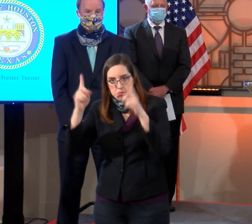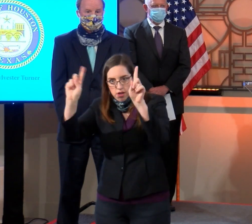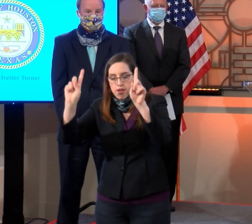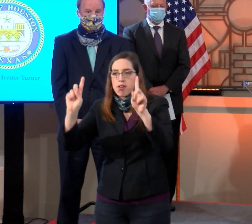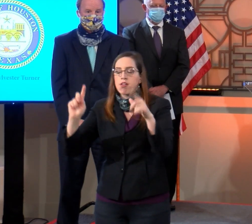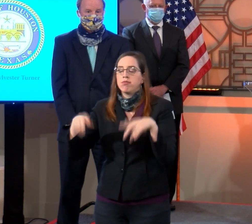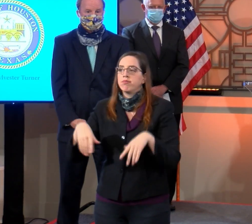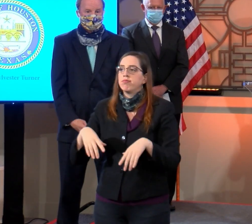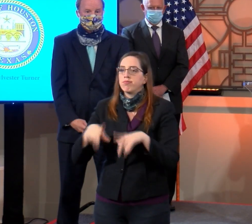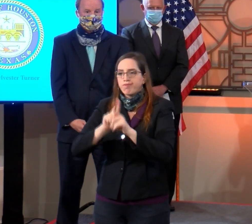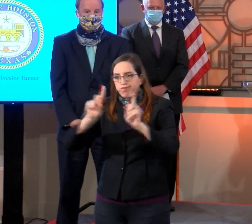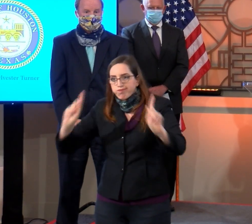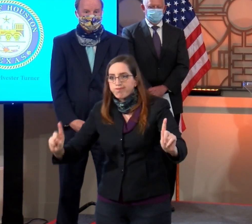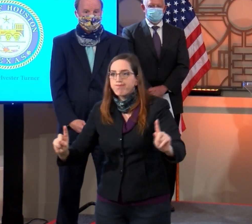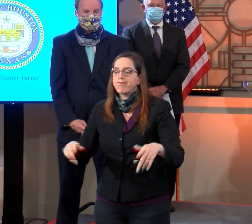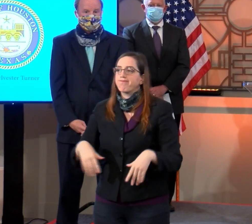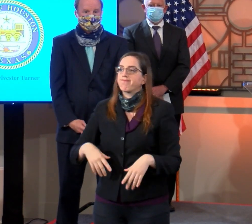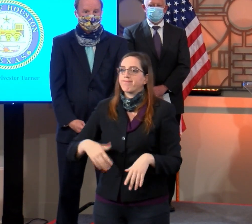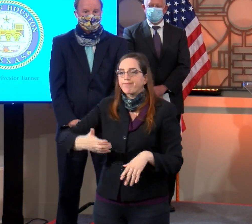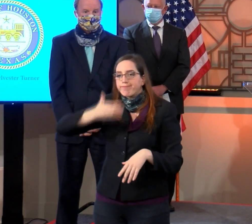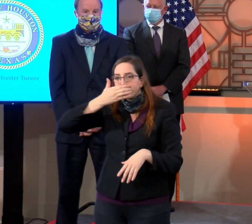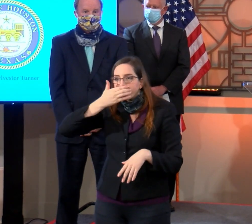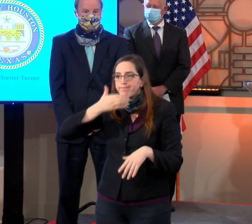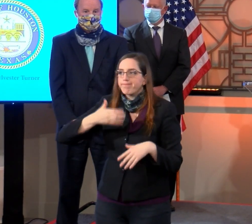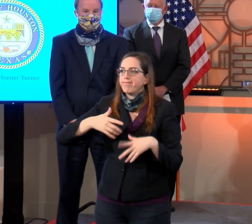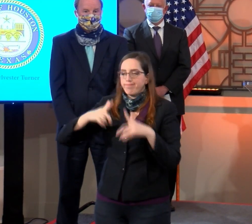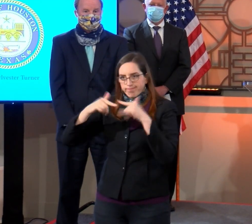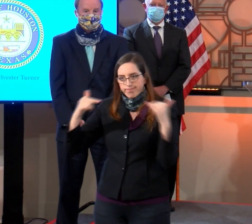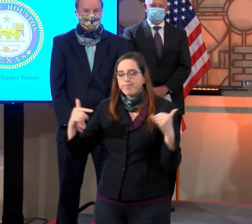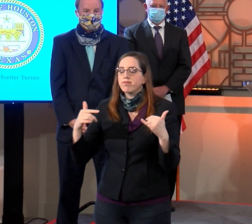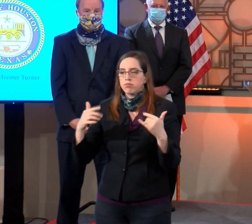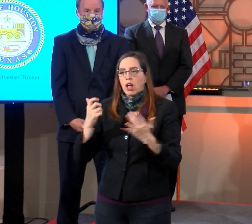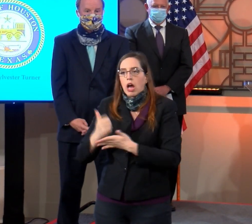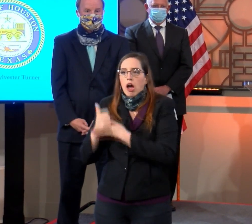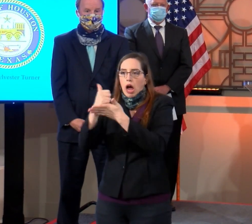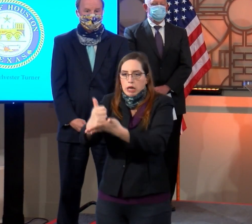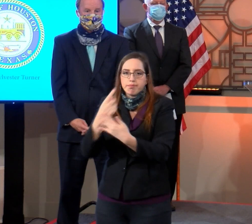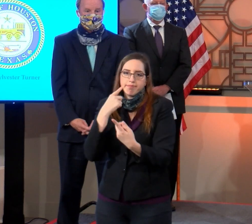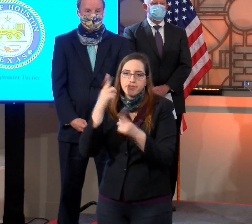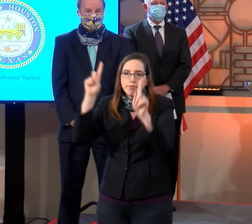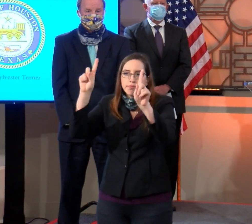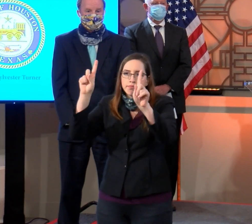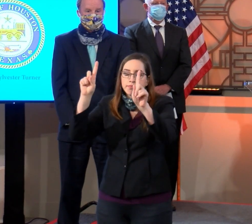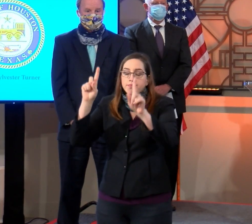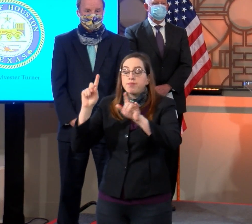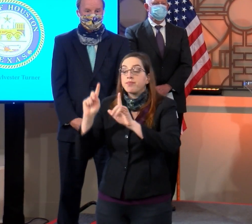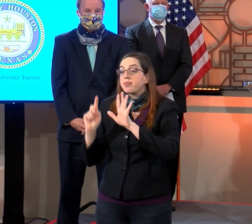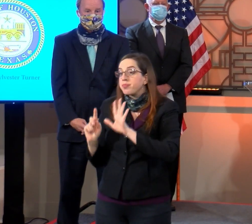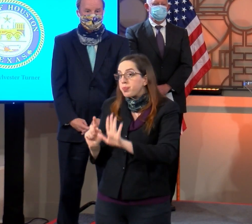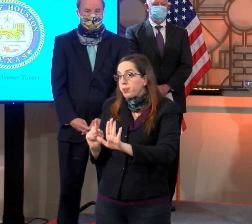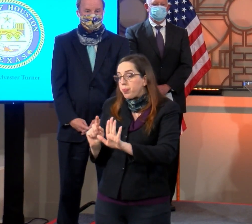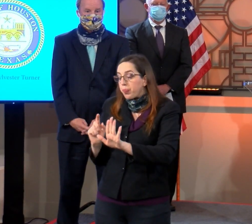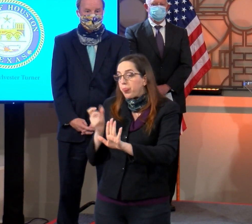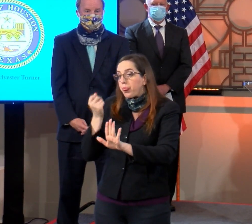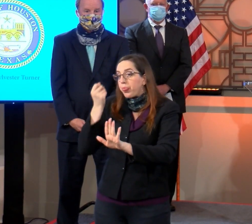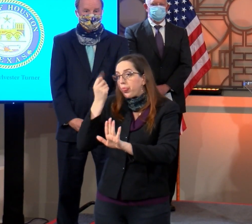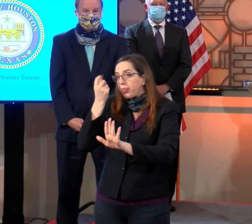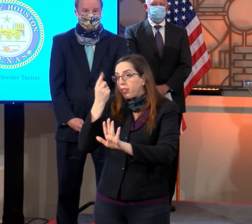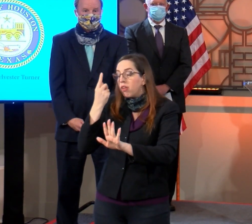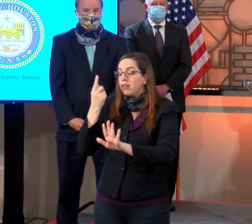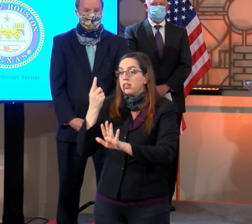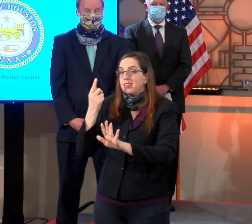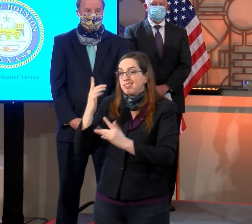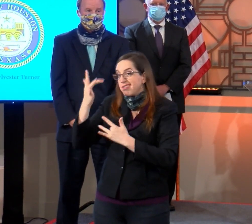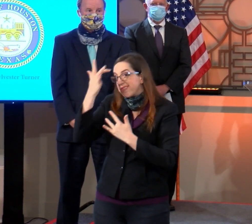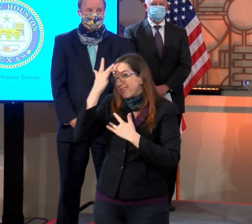social distancing, the wearing of face coverings, they have worked. But the